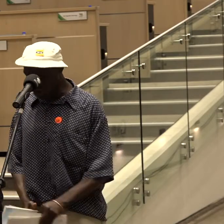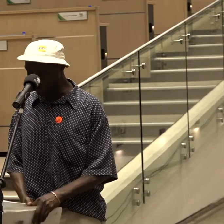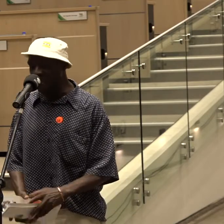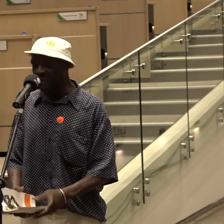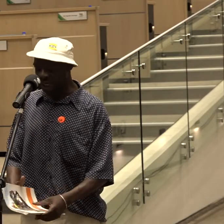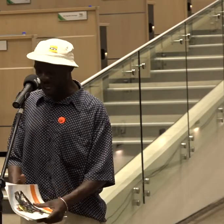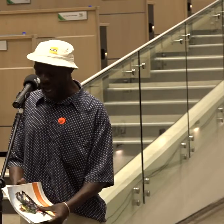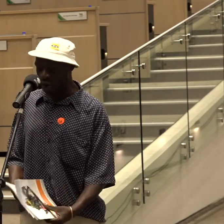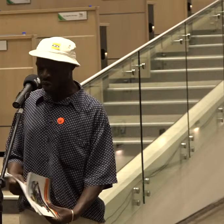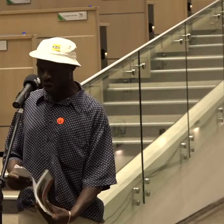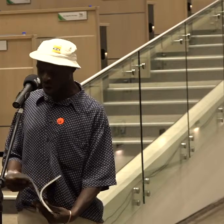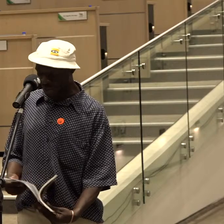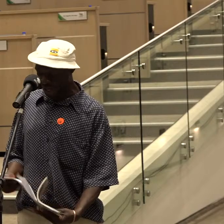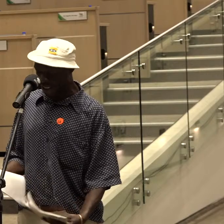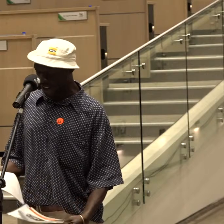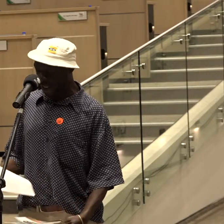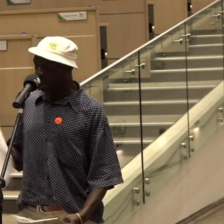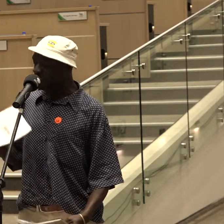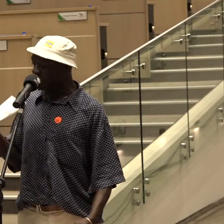hello